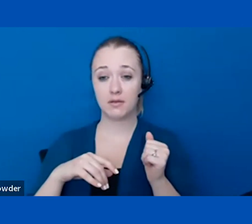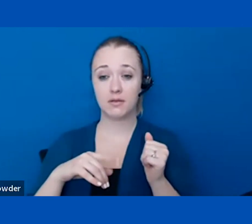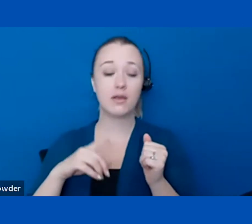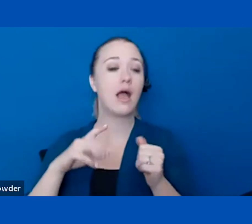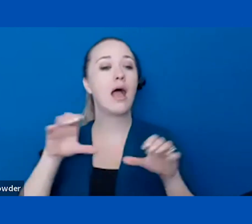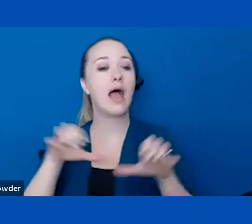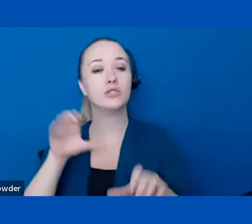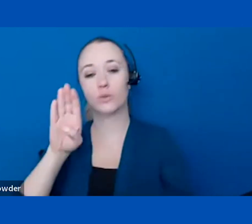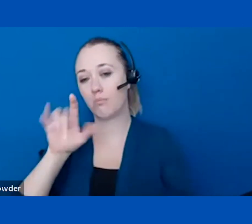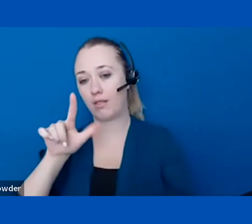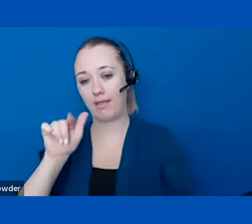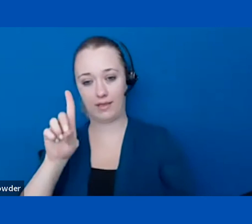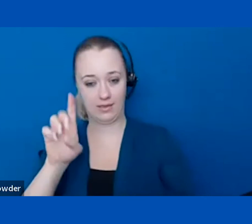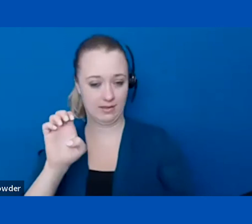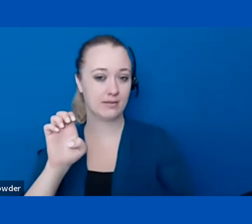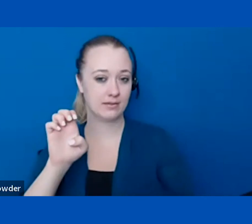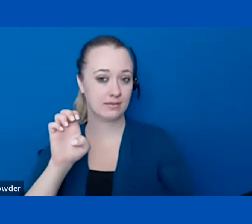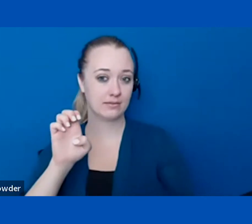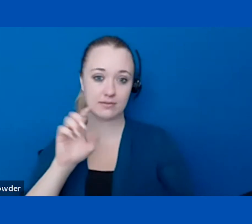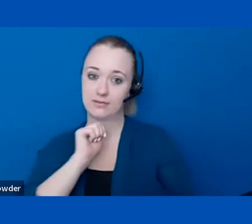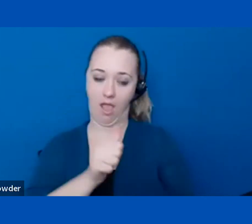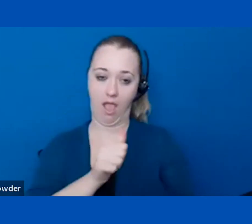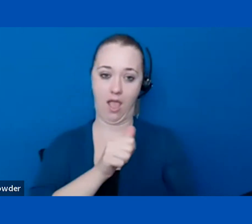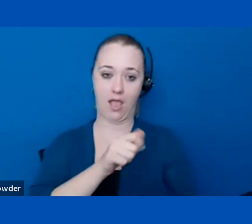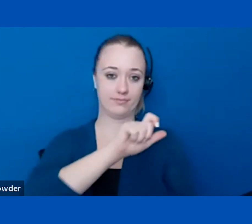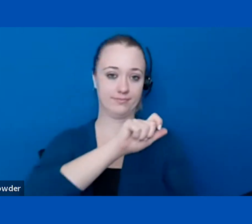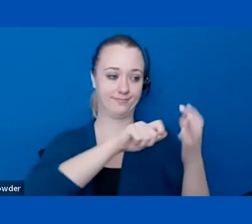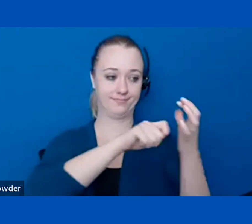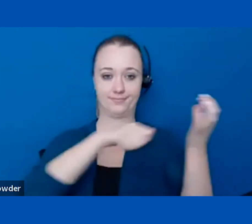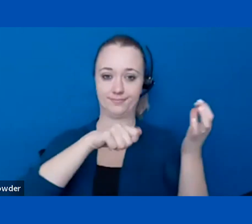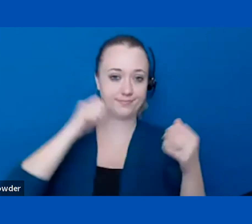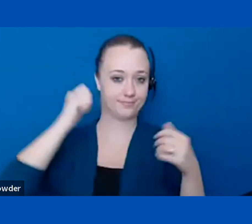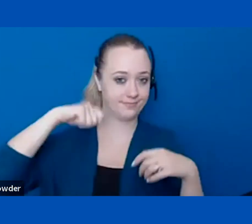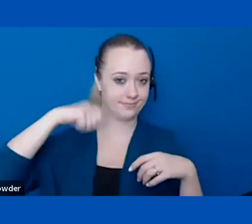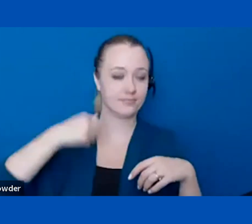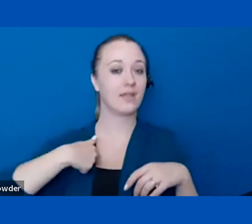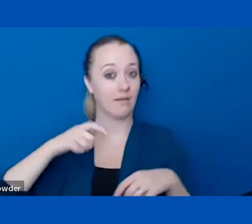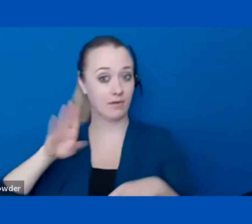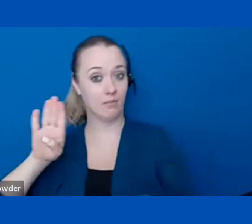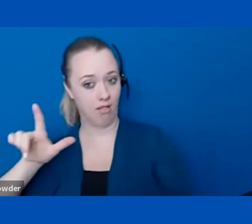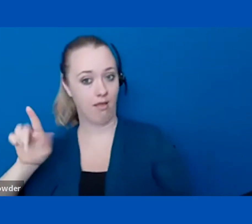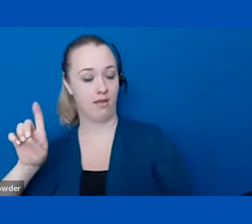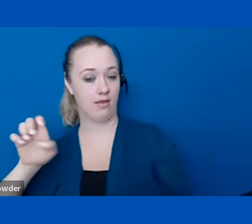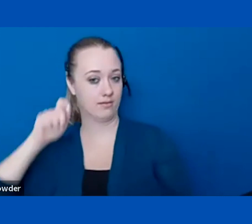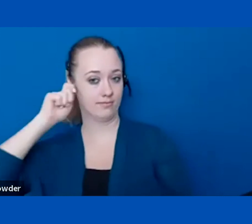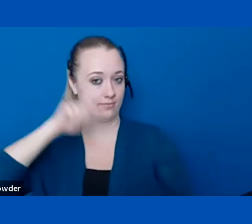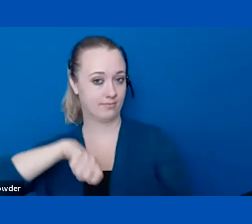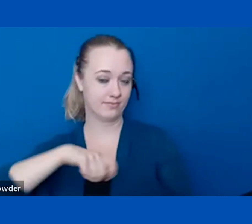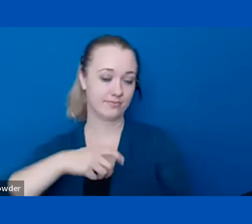do a razor, so I actually do blades, and that's how I do it. Hopefully Yeah. that makes sense, man.